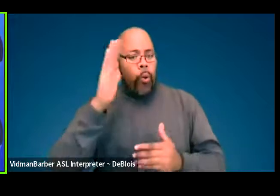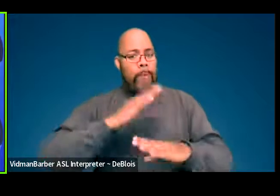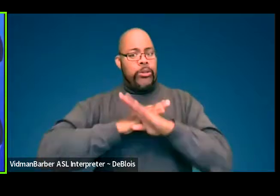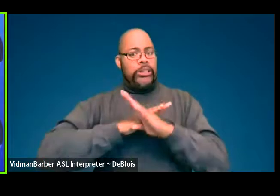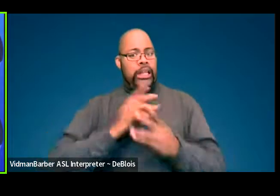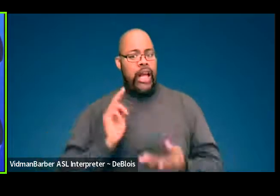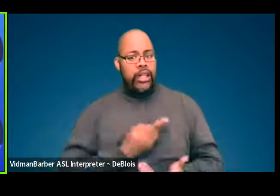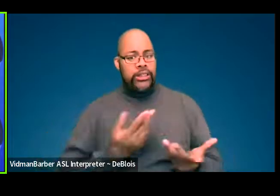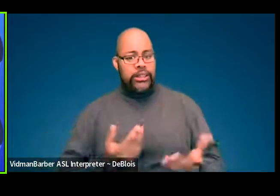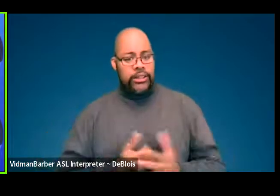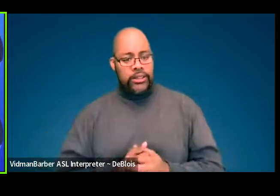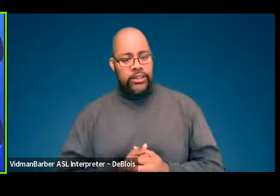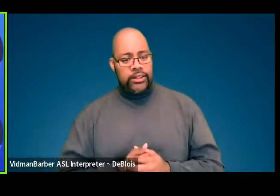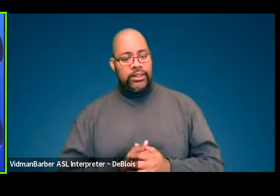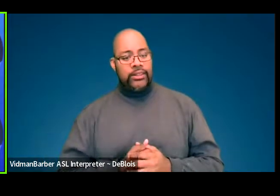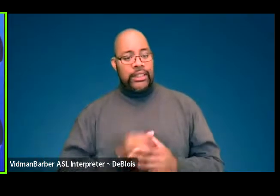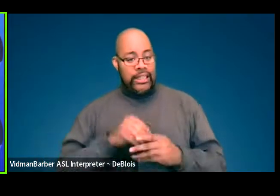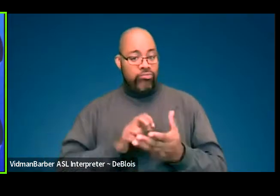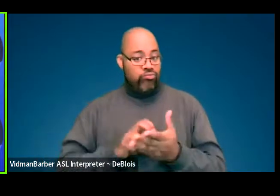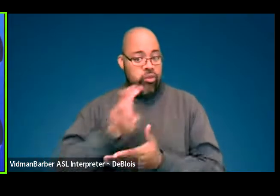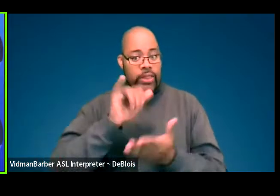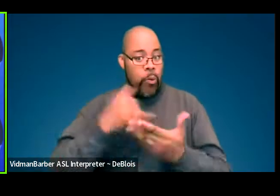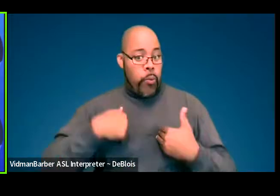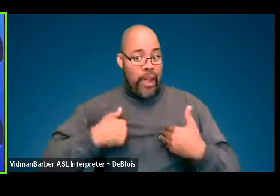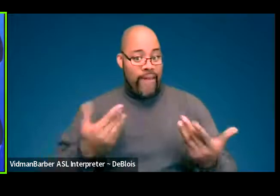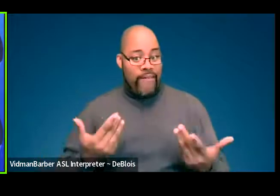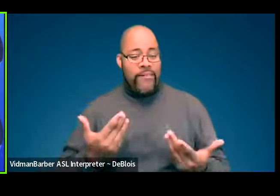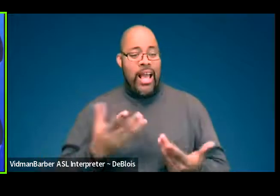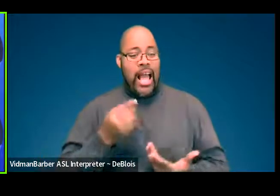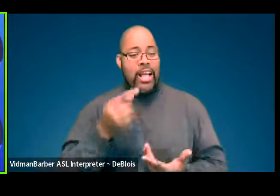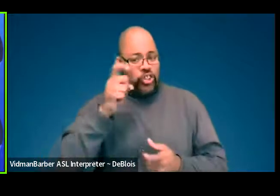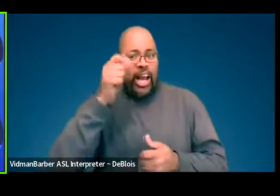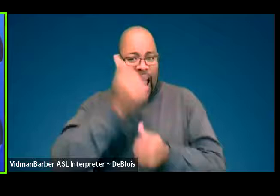protected in this journey that we got going on. And it